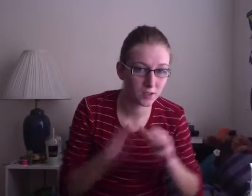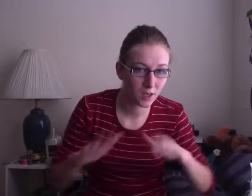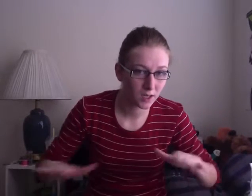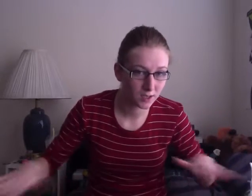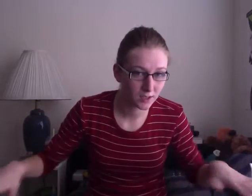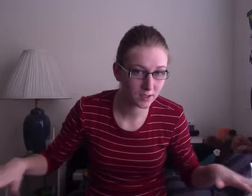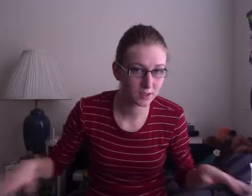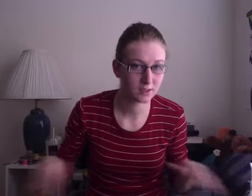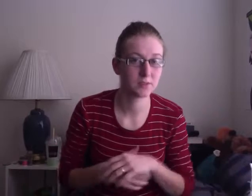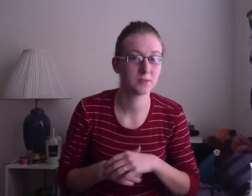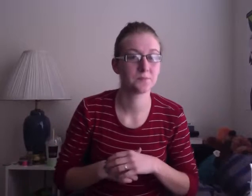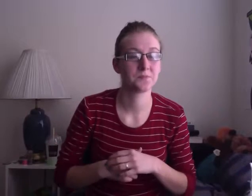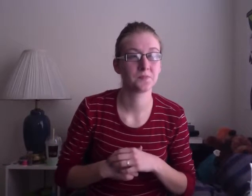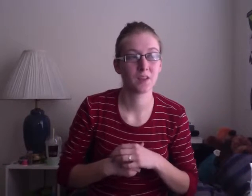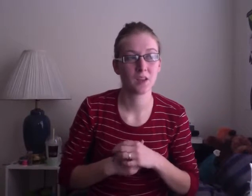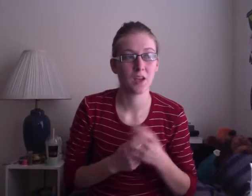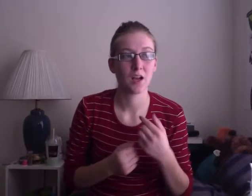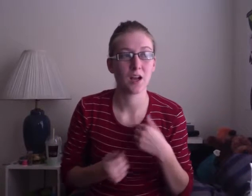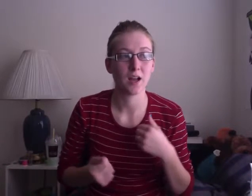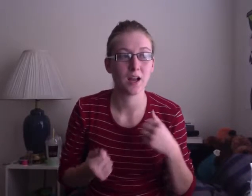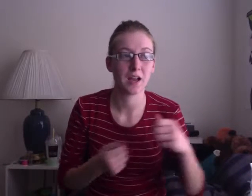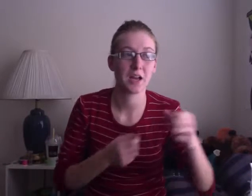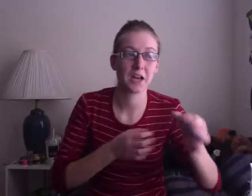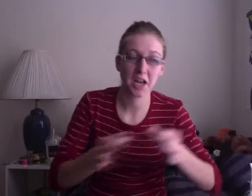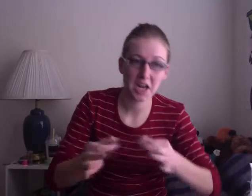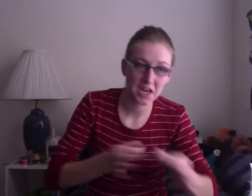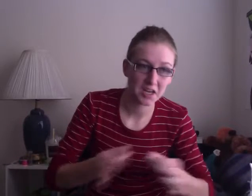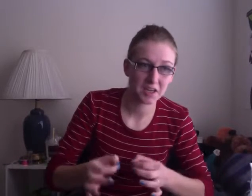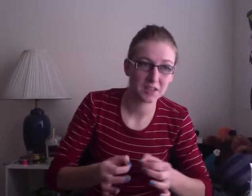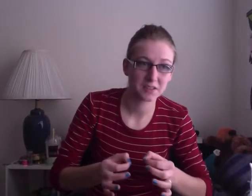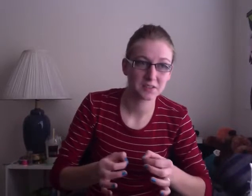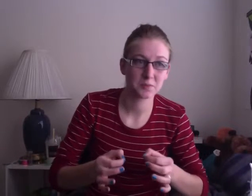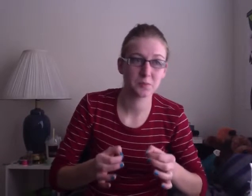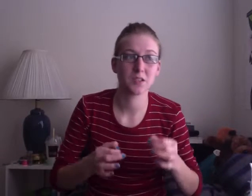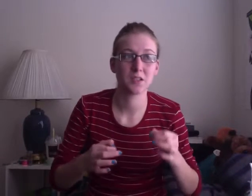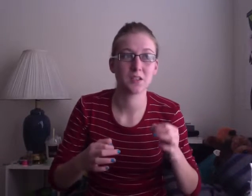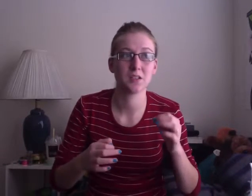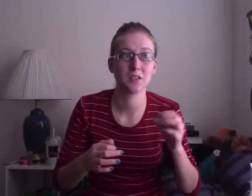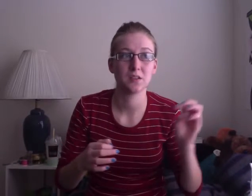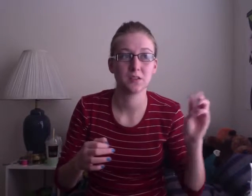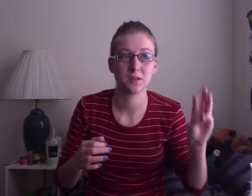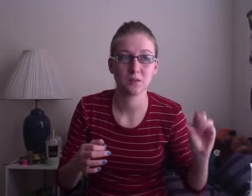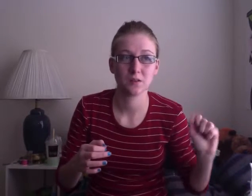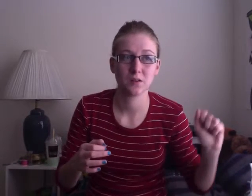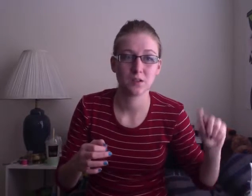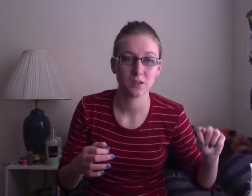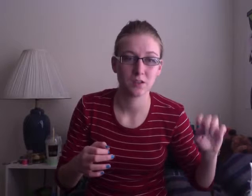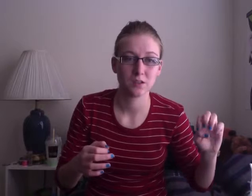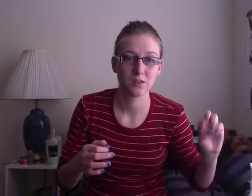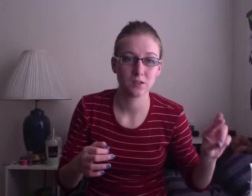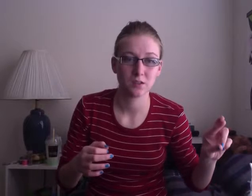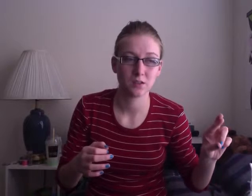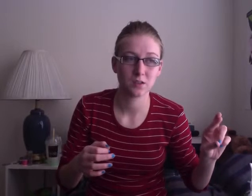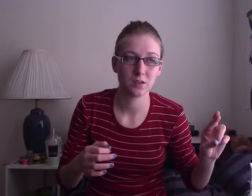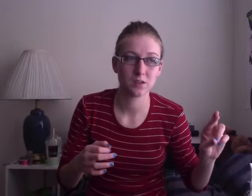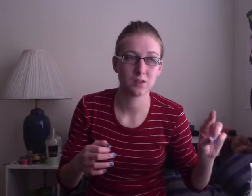no. And we sat there for 45 minutes. They asked me questions. Mr. Knorr, yes. Mr. Knorr, And I said, no. when they finally came up with